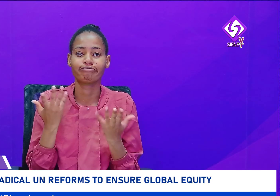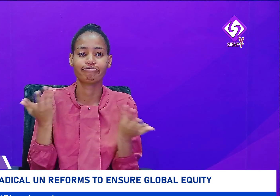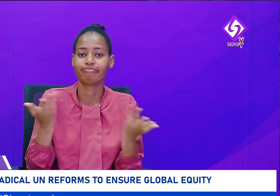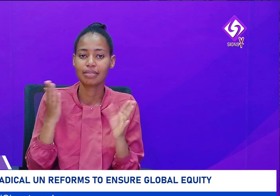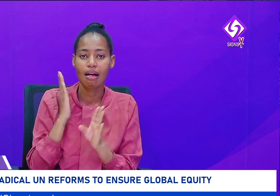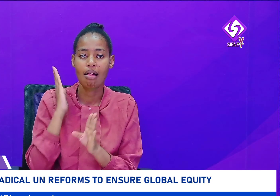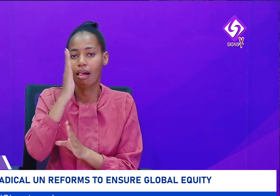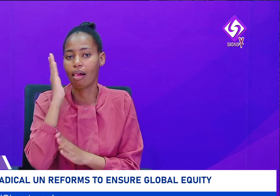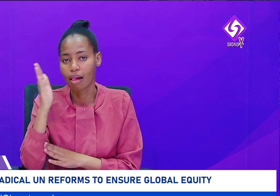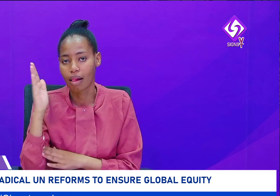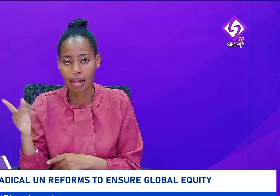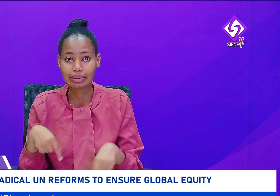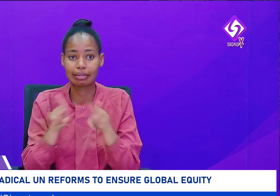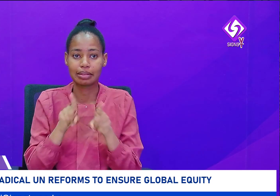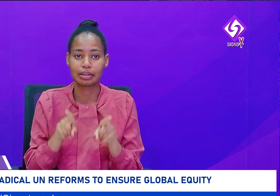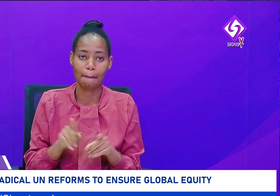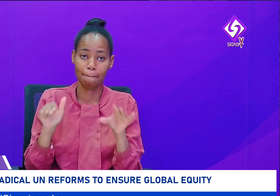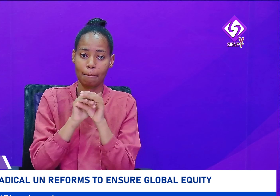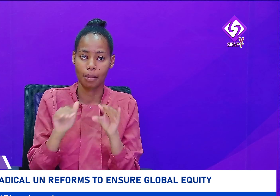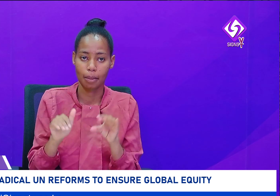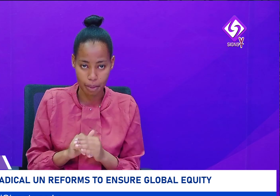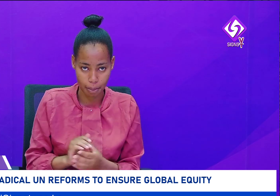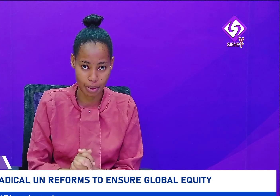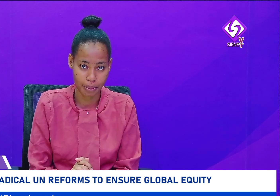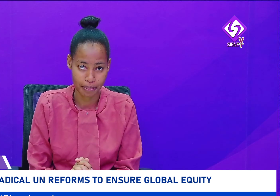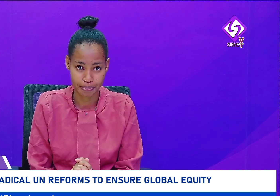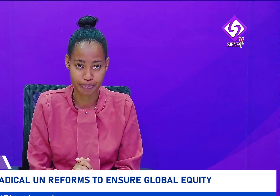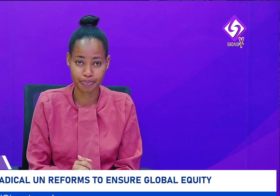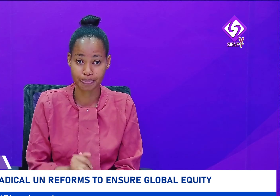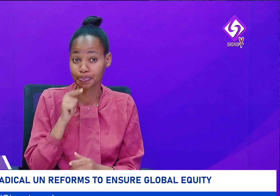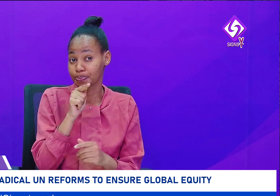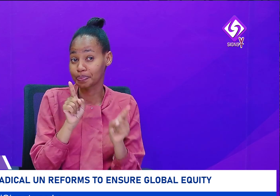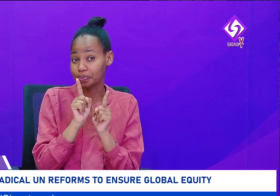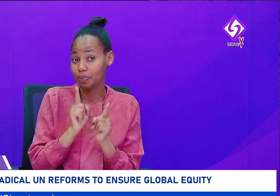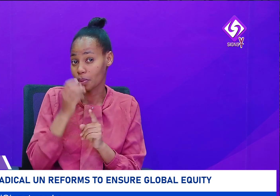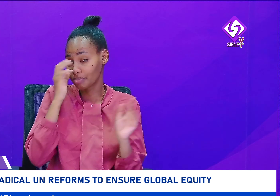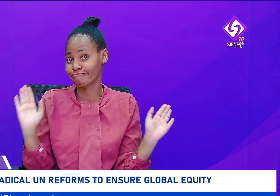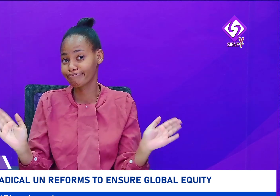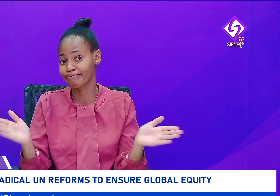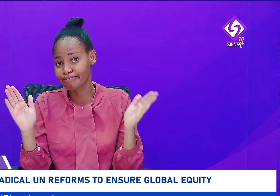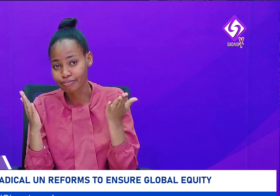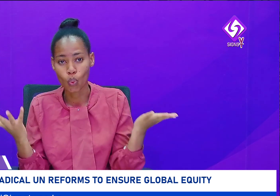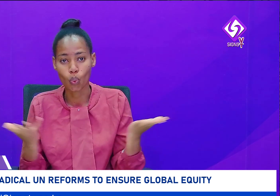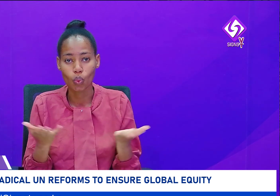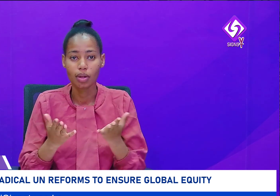that the current structure of the UN does not adequately reflect the diversity and aspirations of all its